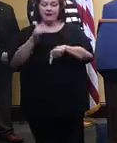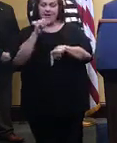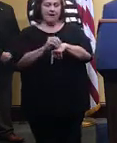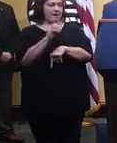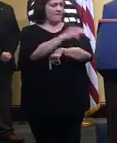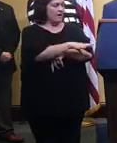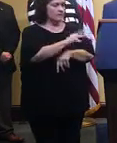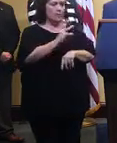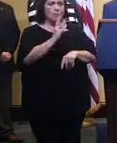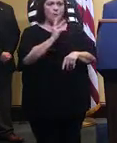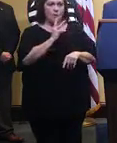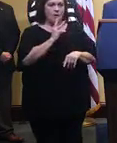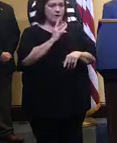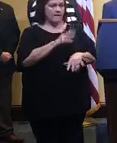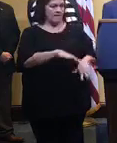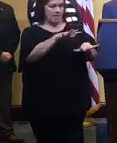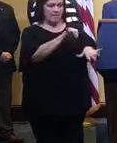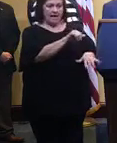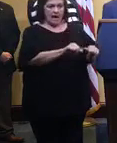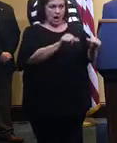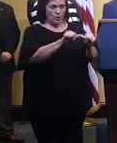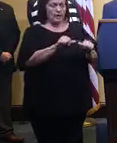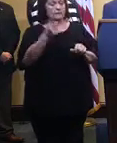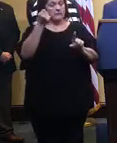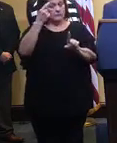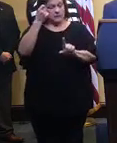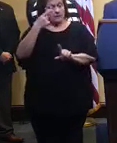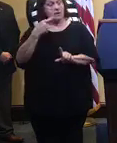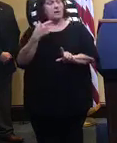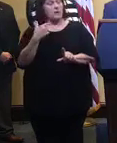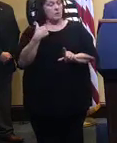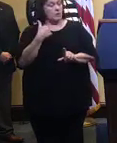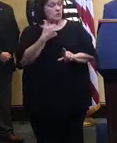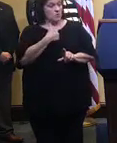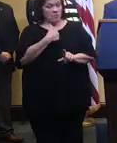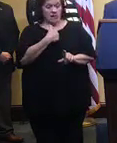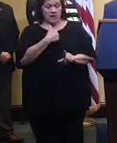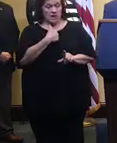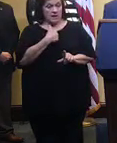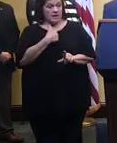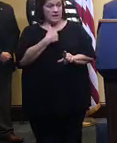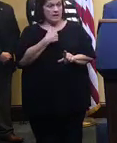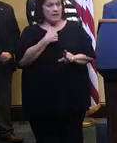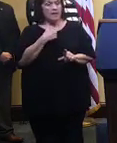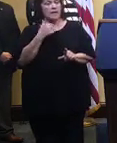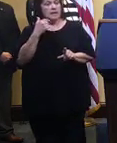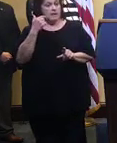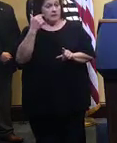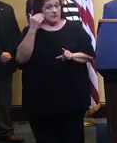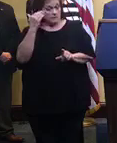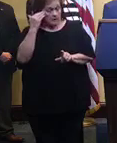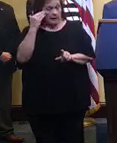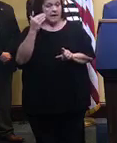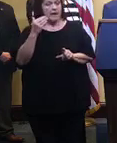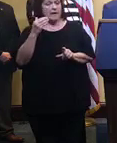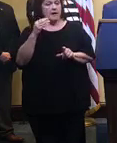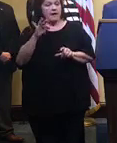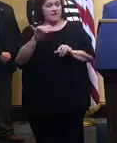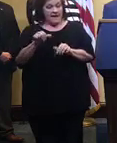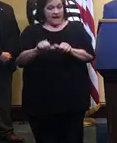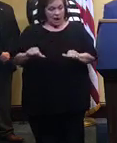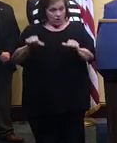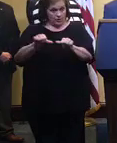to the other one. But we don't take this very lightly. Similar to what we did at Lafitte, as we speak, we are